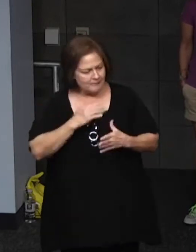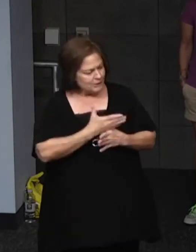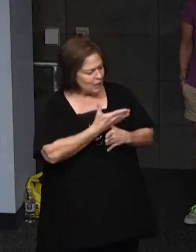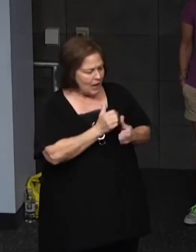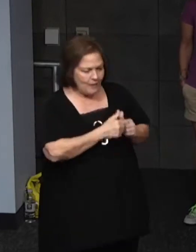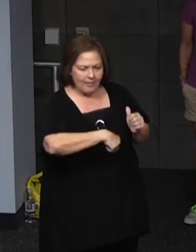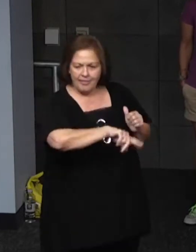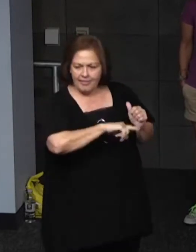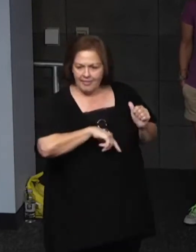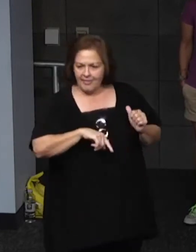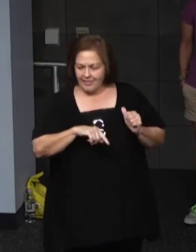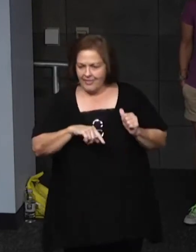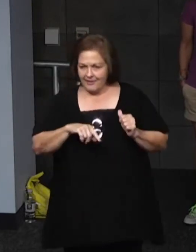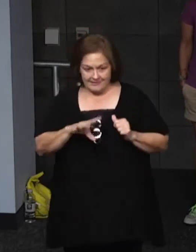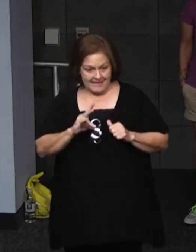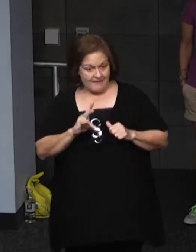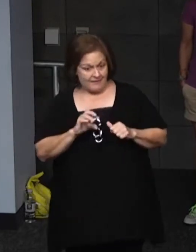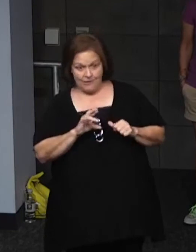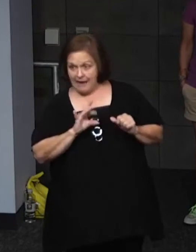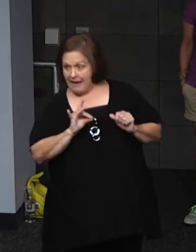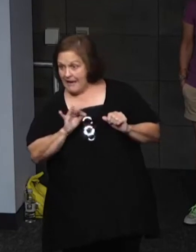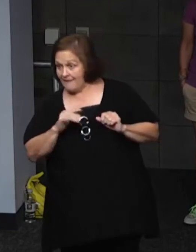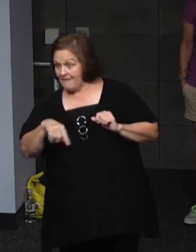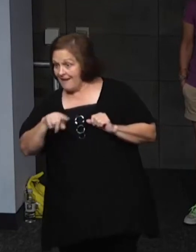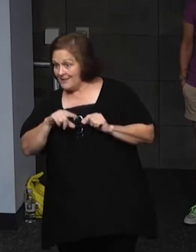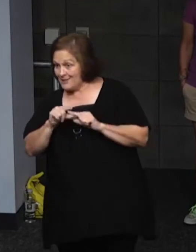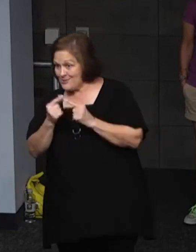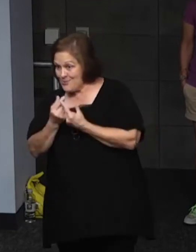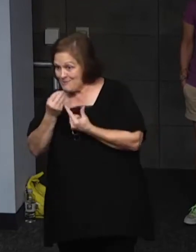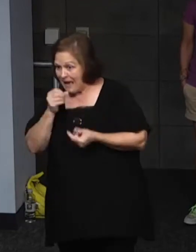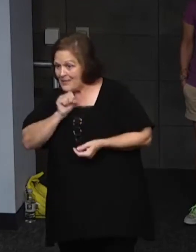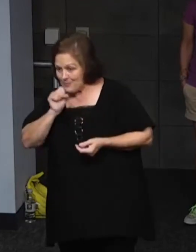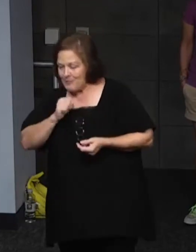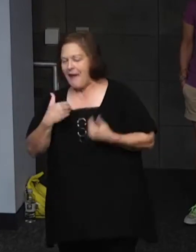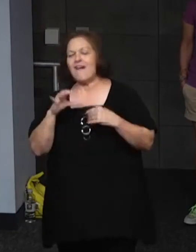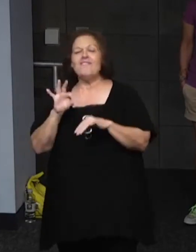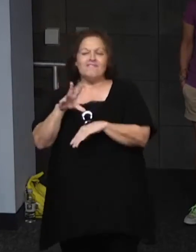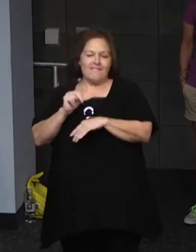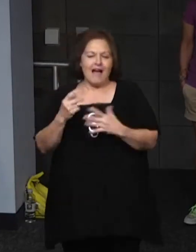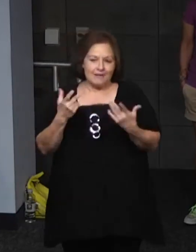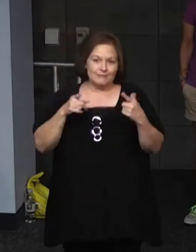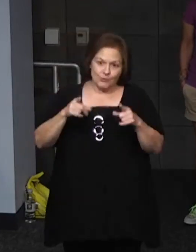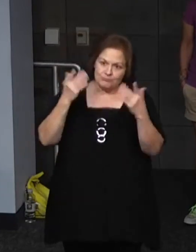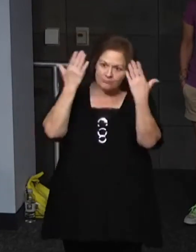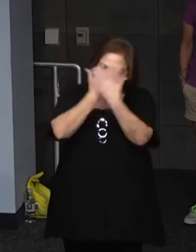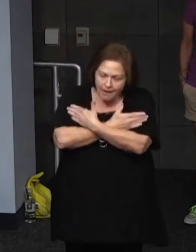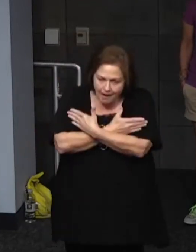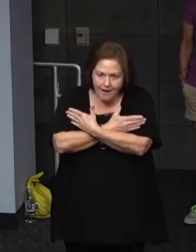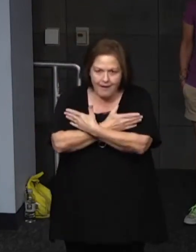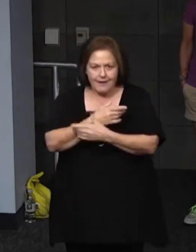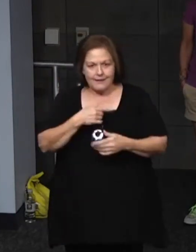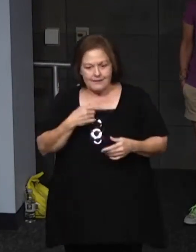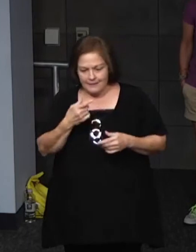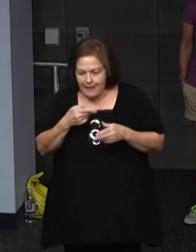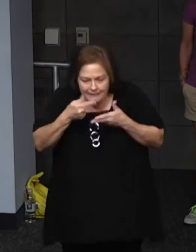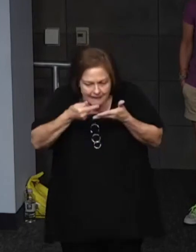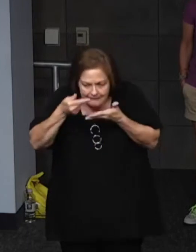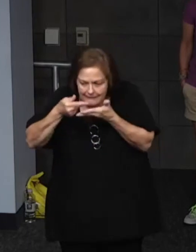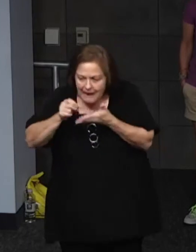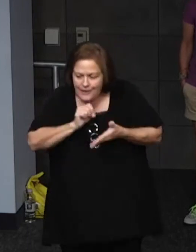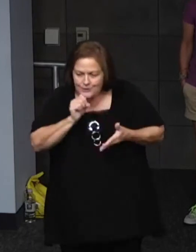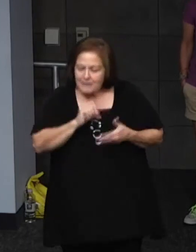with 7 or 8 of us, Gretchen, and just that we had fun in the dark yesterday with that one small cup of ice cream. So it's